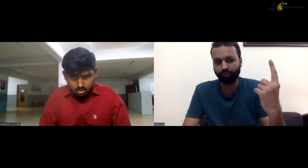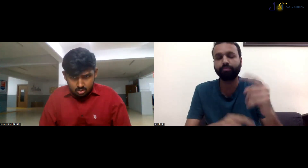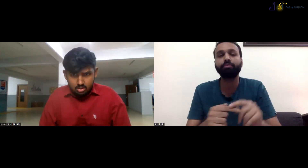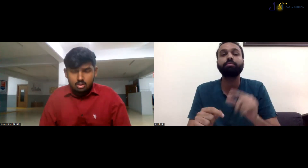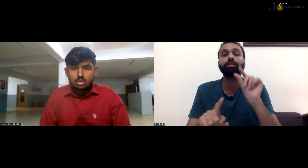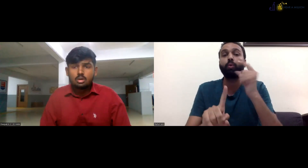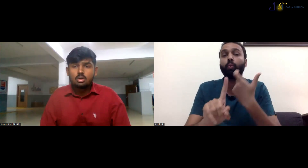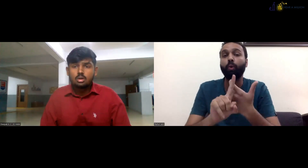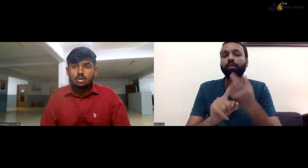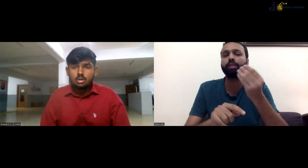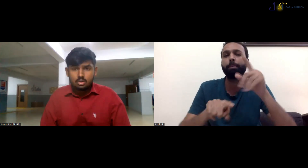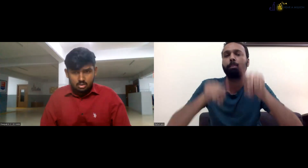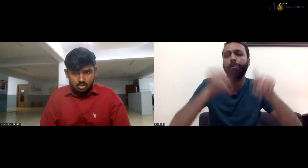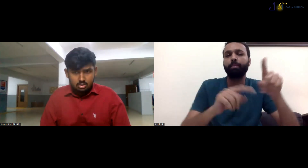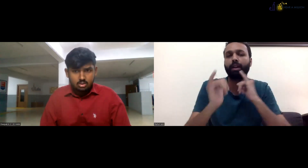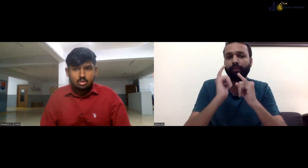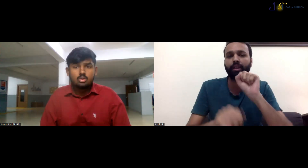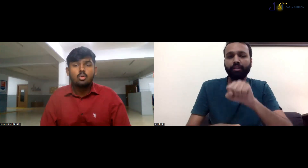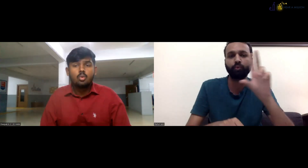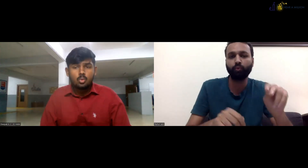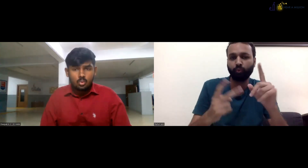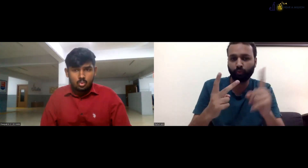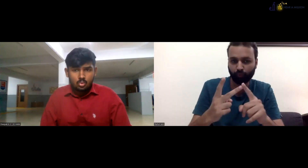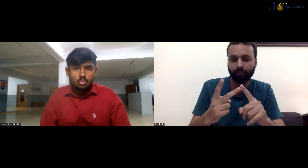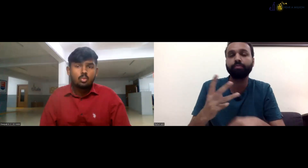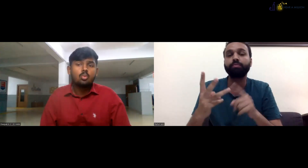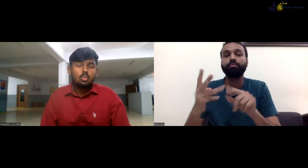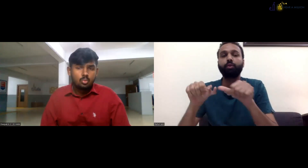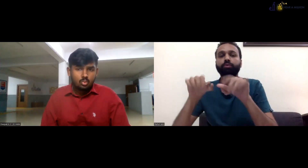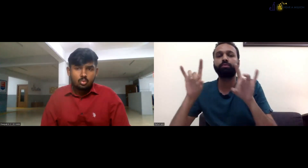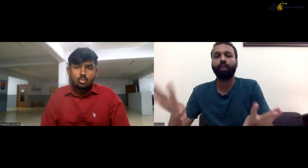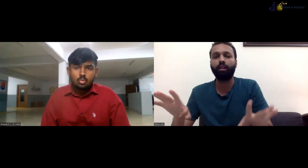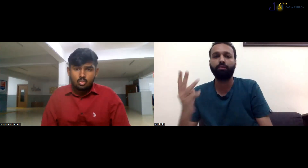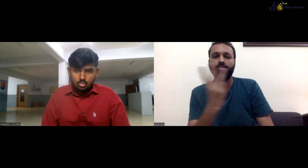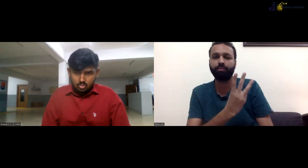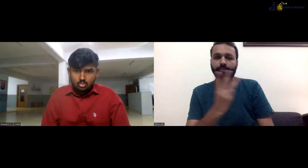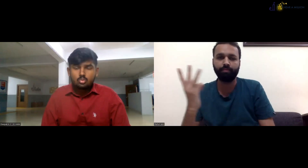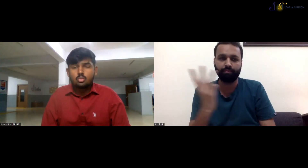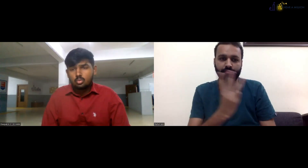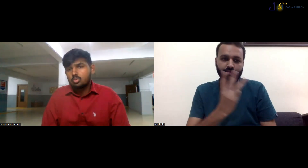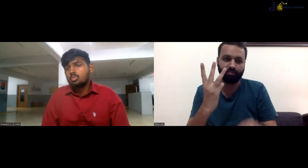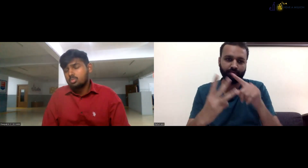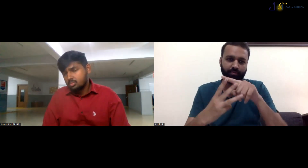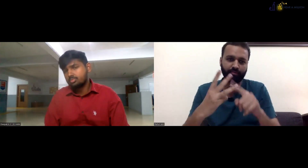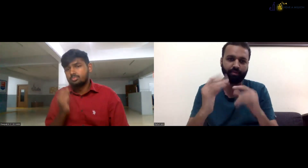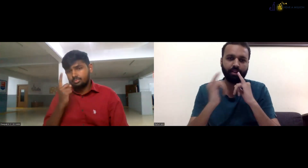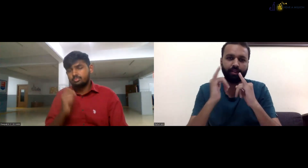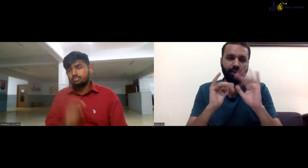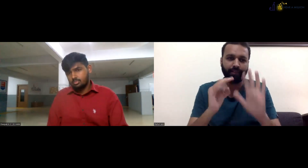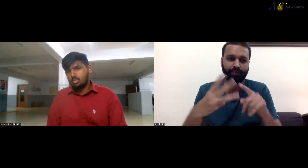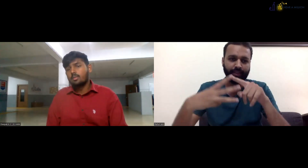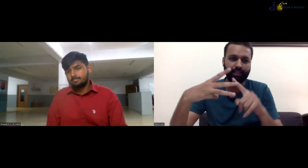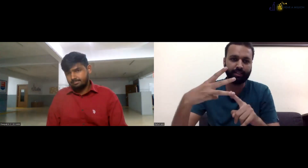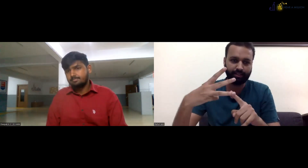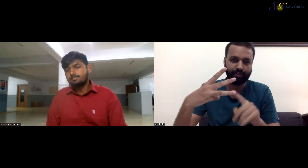So US takes interviews. UK, again, there's sometimes there could be an interview, or